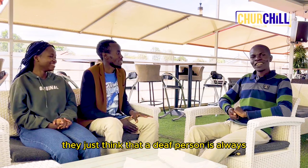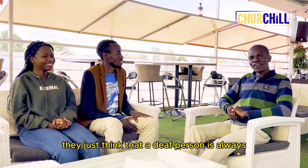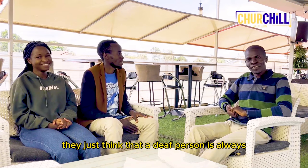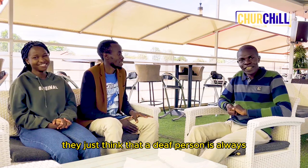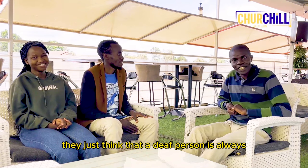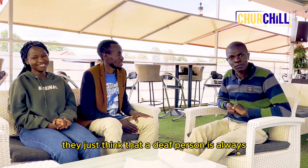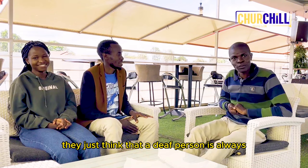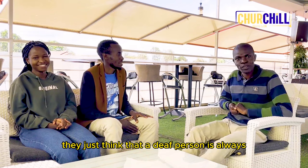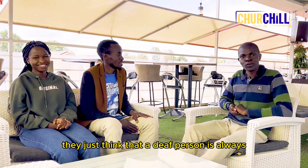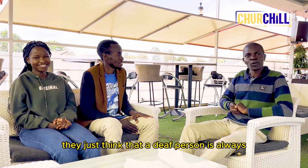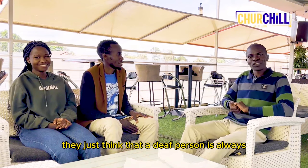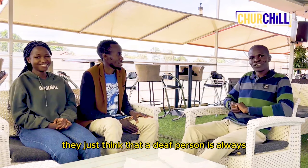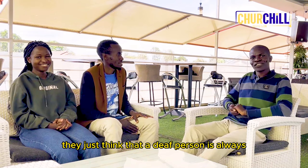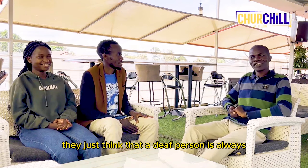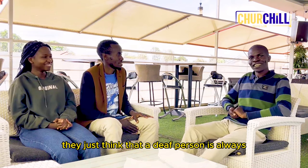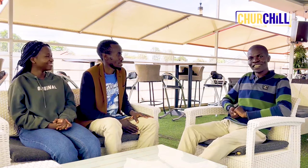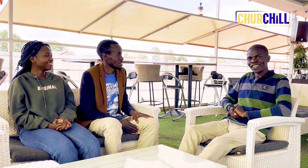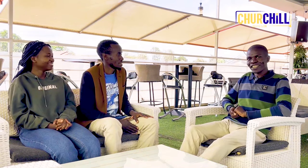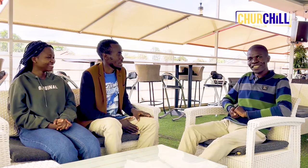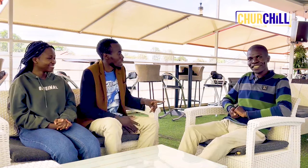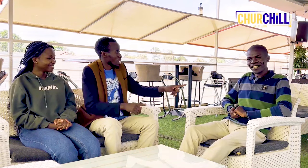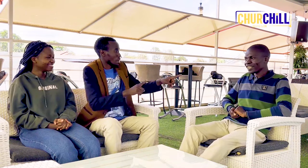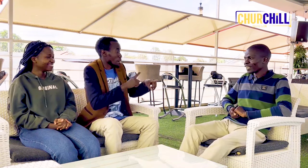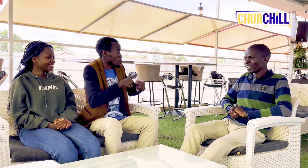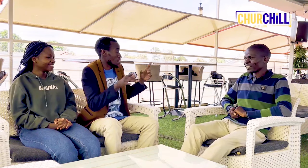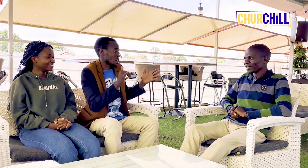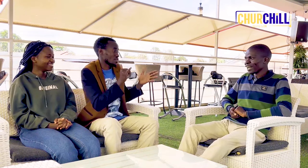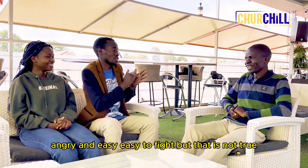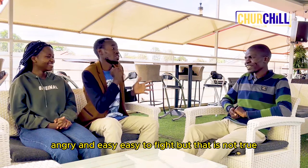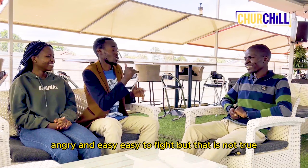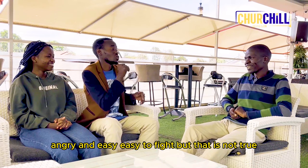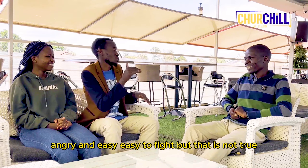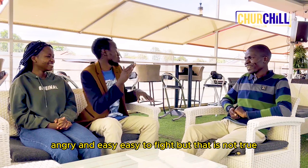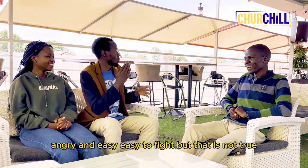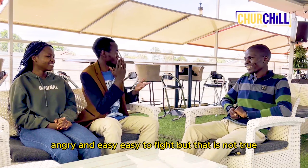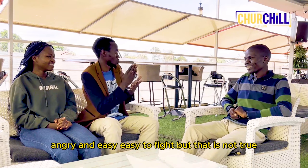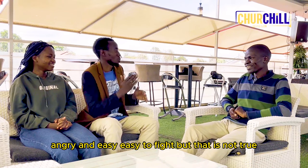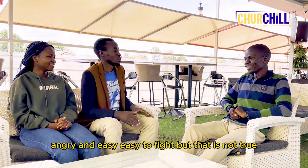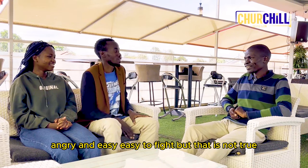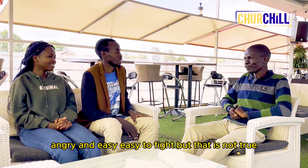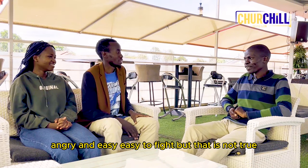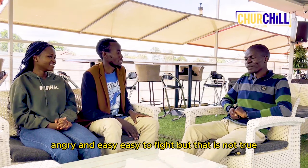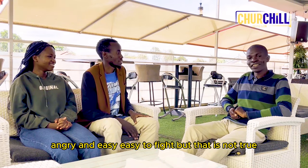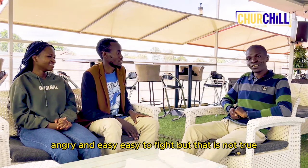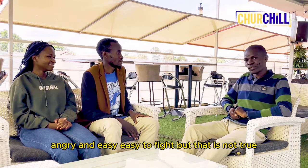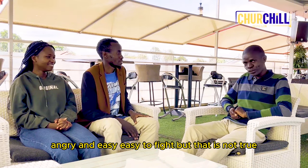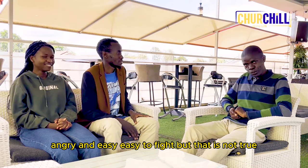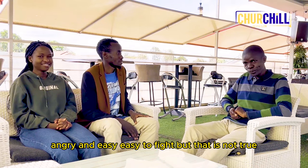They just think that a deaf person is always angry, and easy to fight. But that is not true.